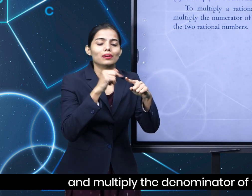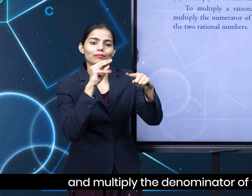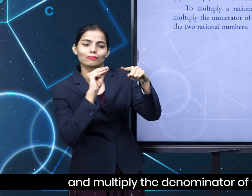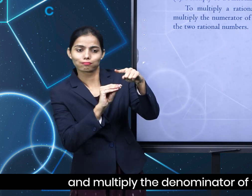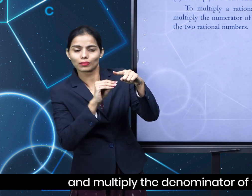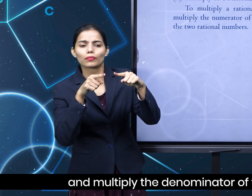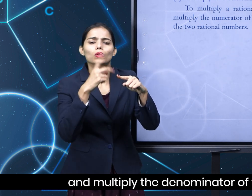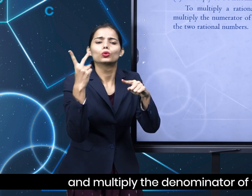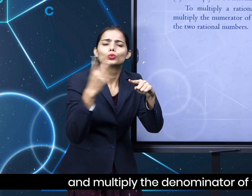rational numbers.